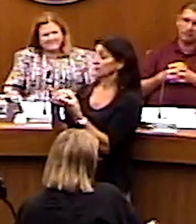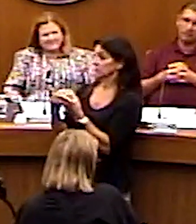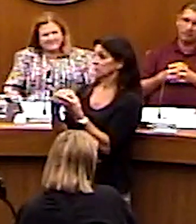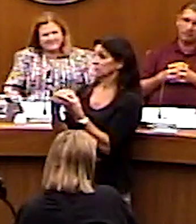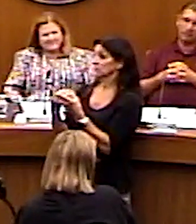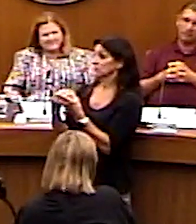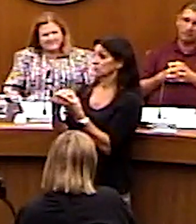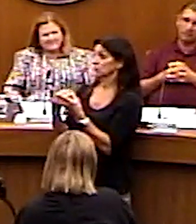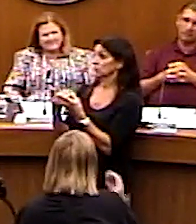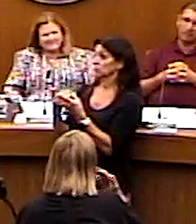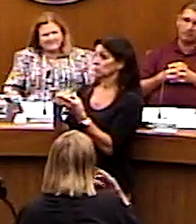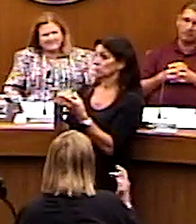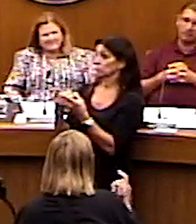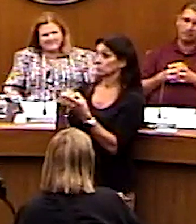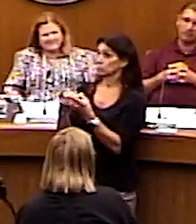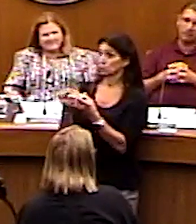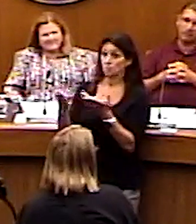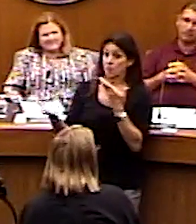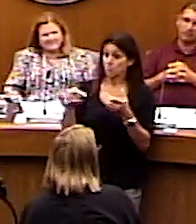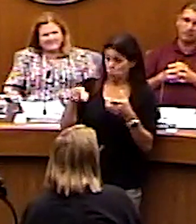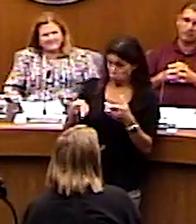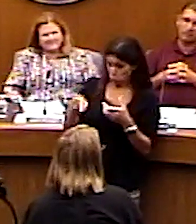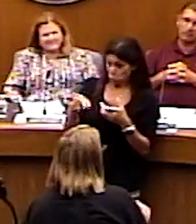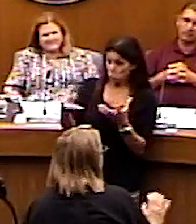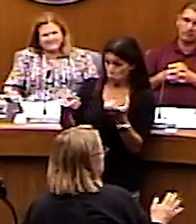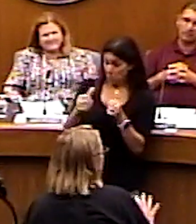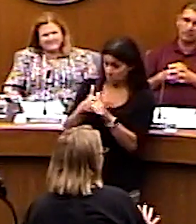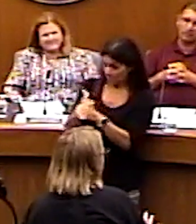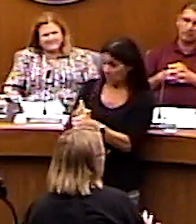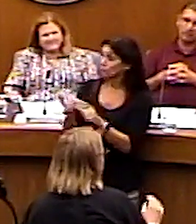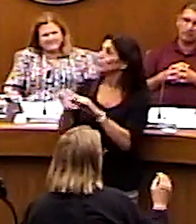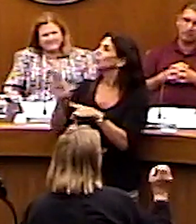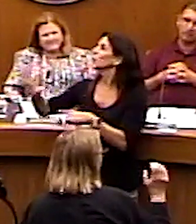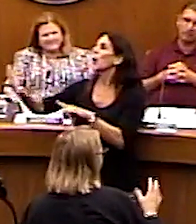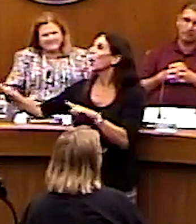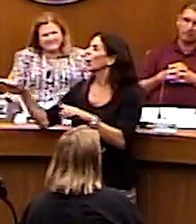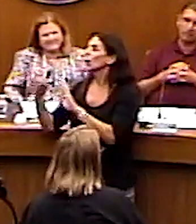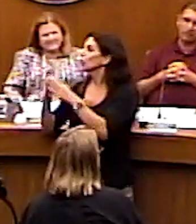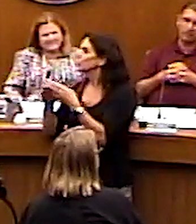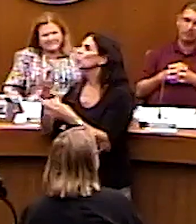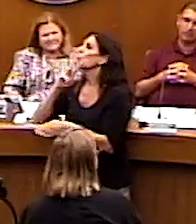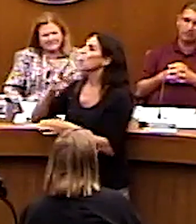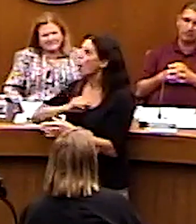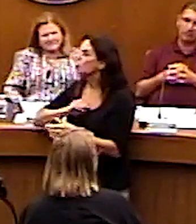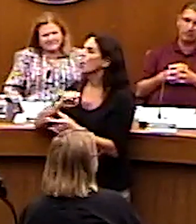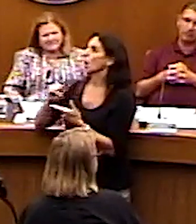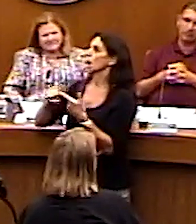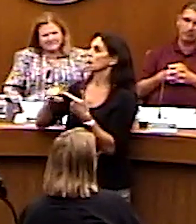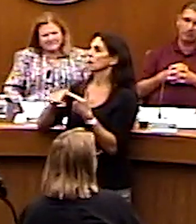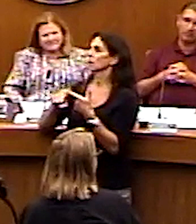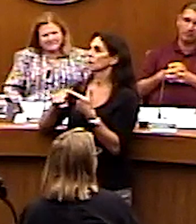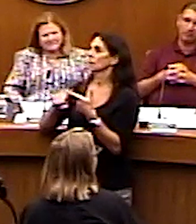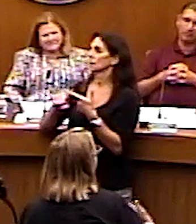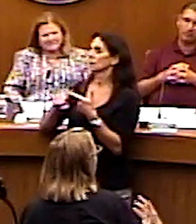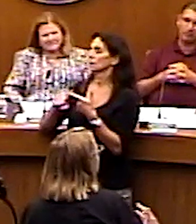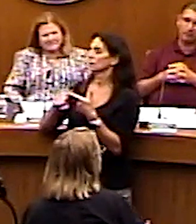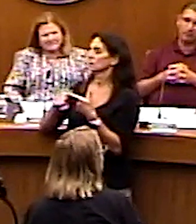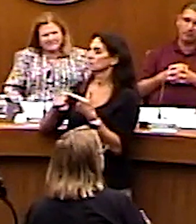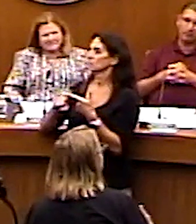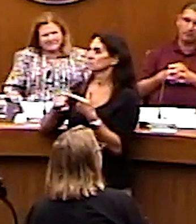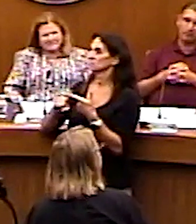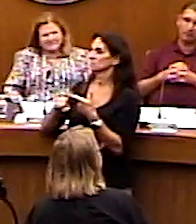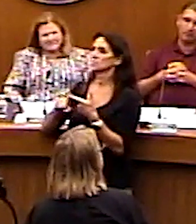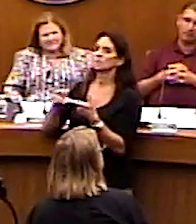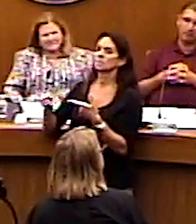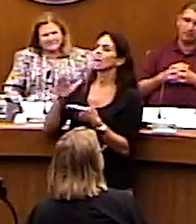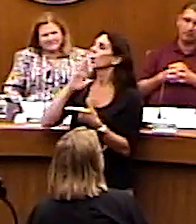You may hear a Town Hall want to comply, but your community, your Walmarts, and they will use